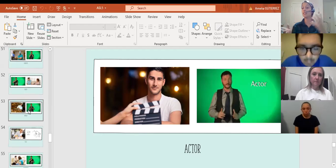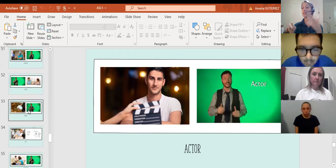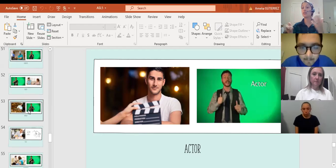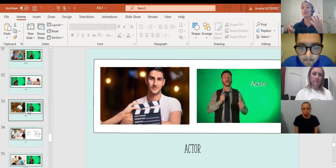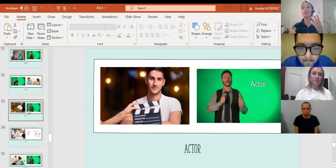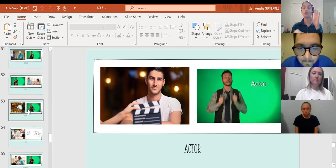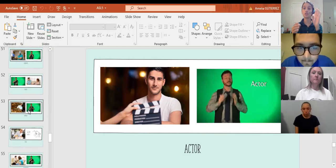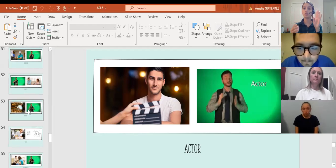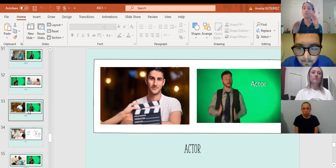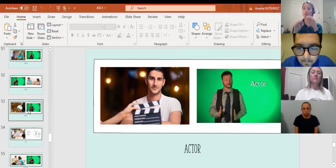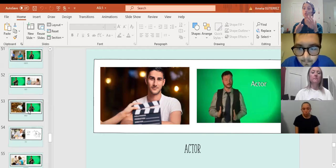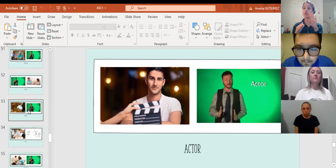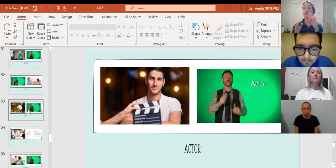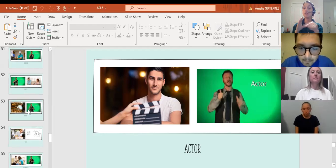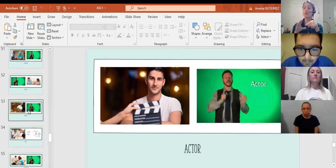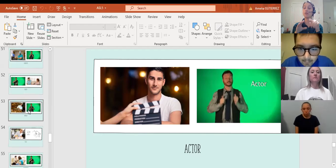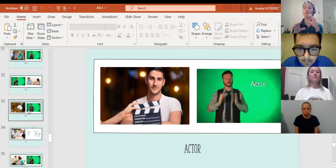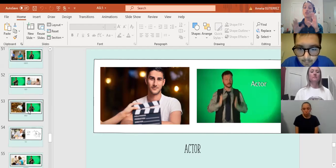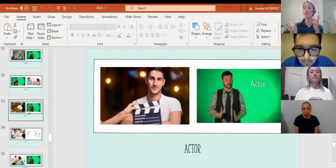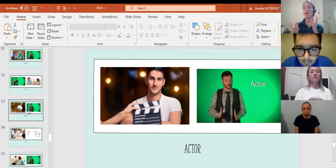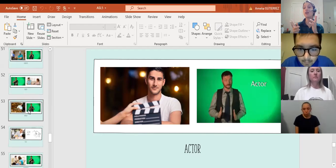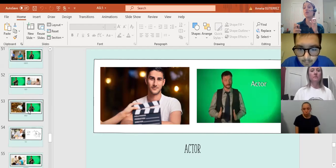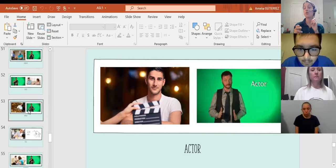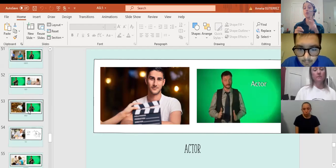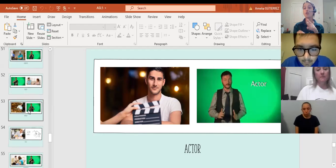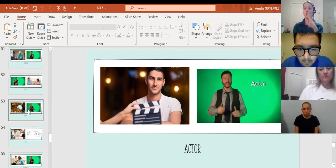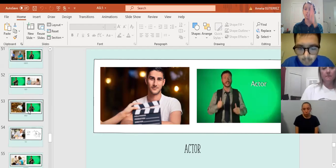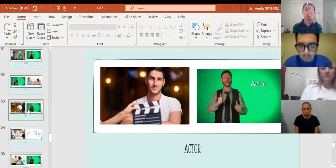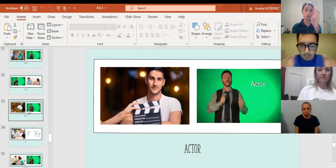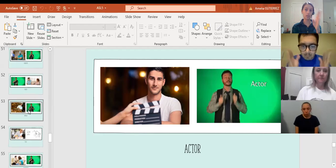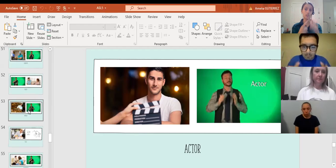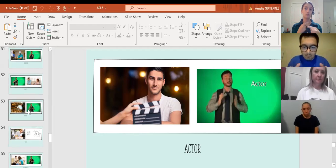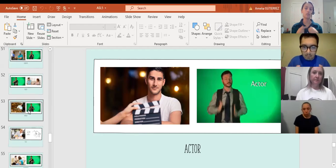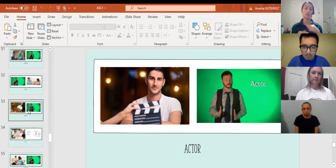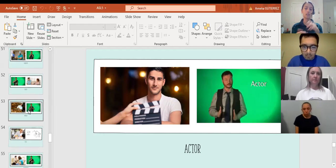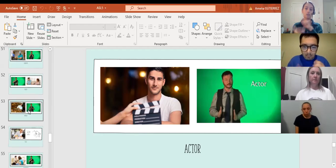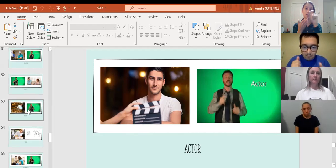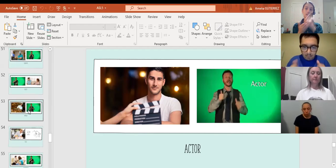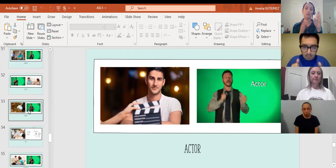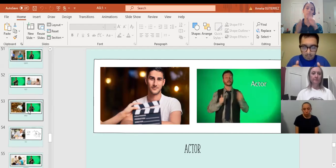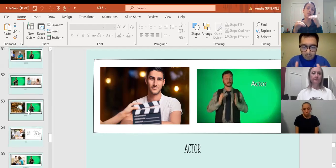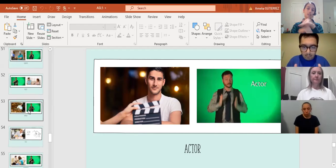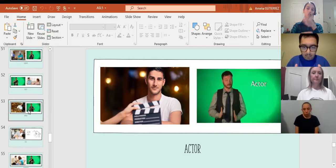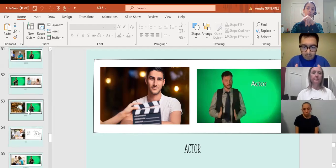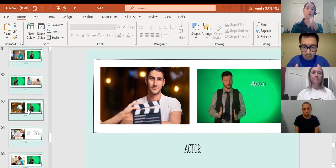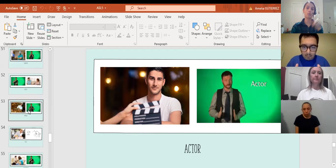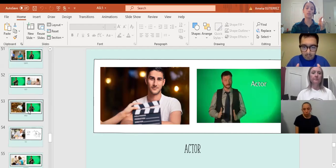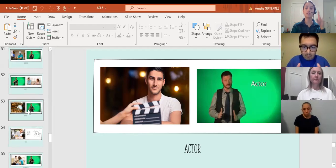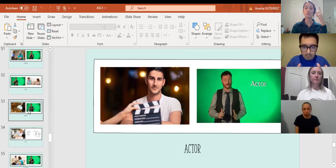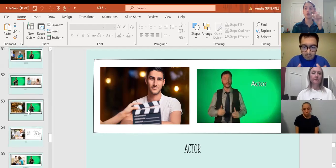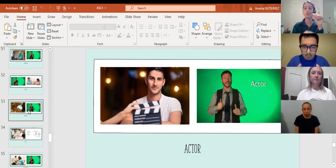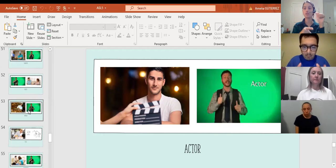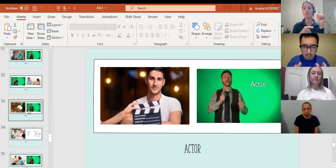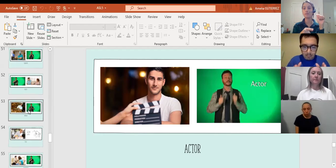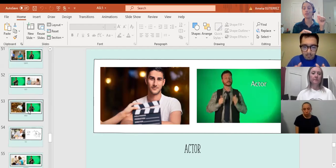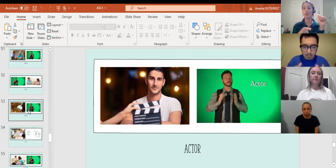time here, just put your email in the chat. You can send it directly to me and then I'll write it down. I can send you PowerPoints